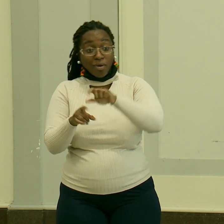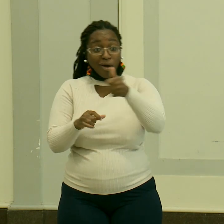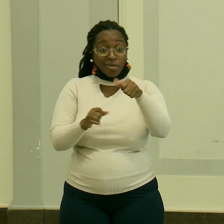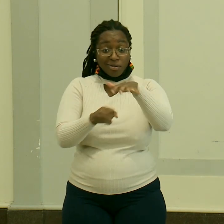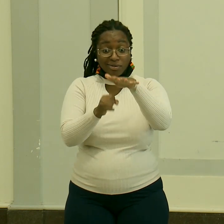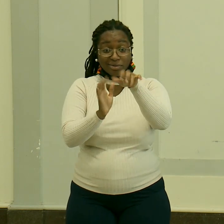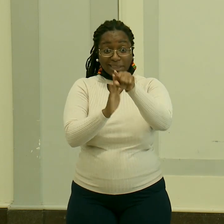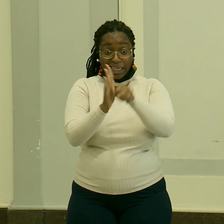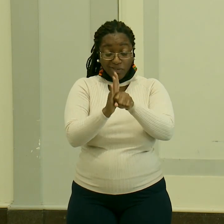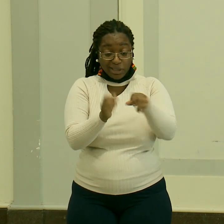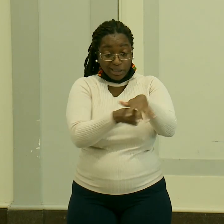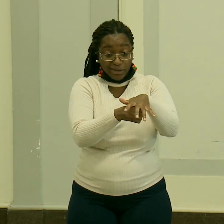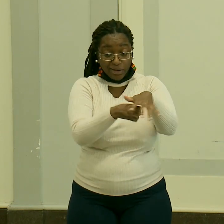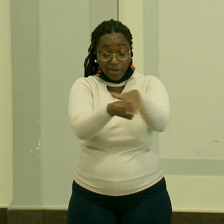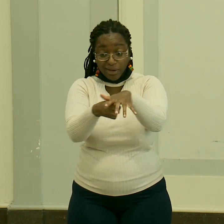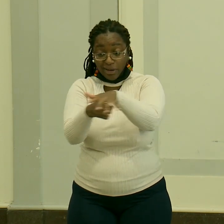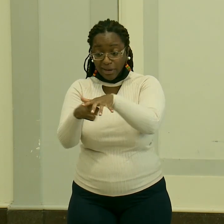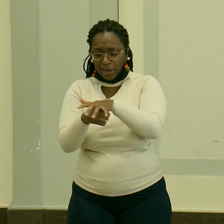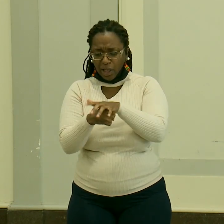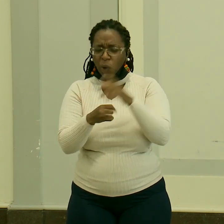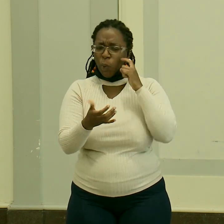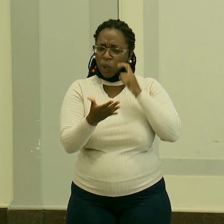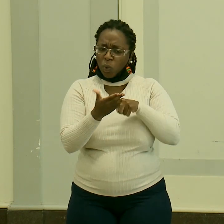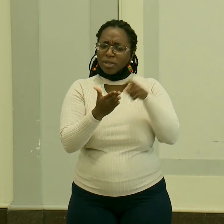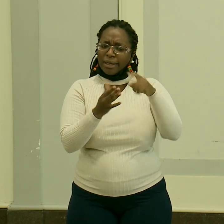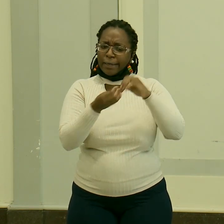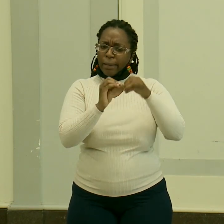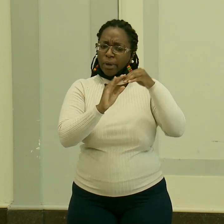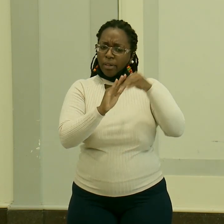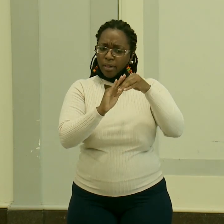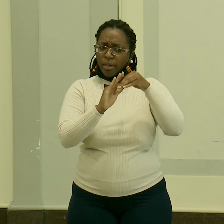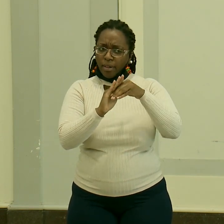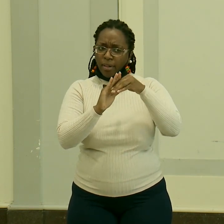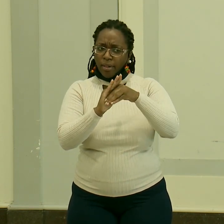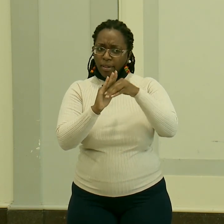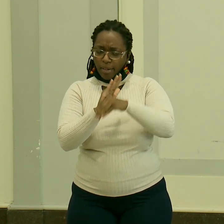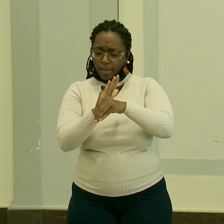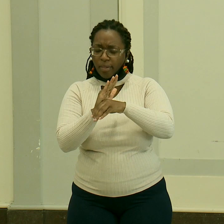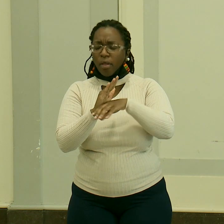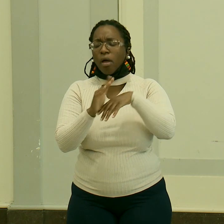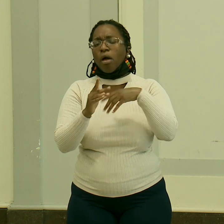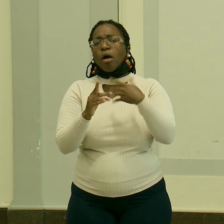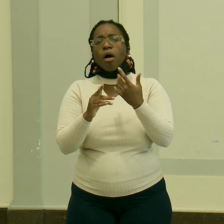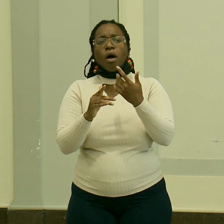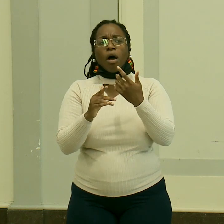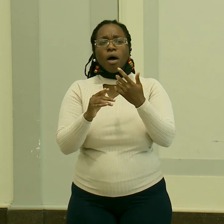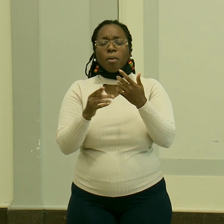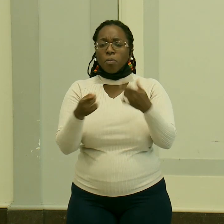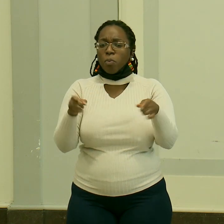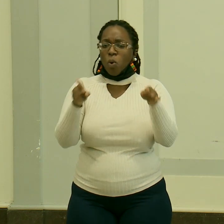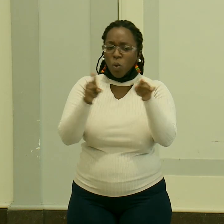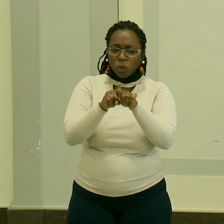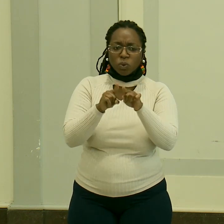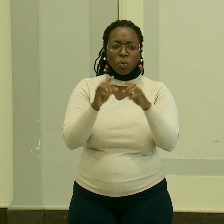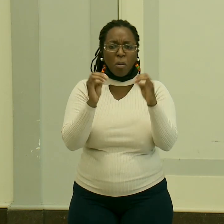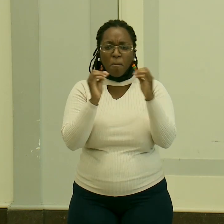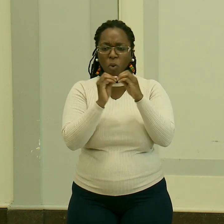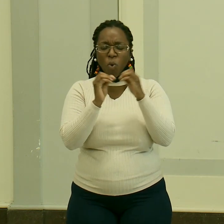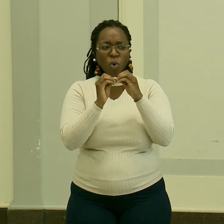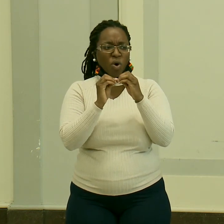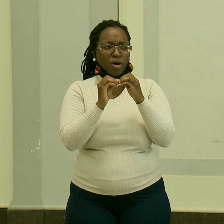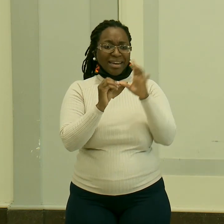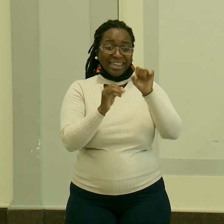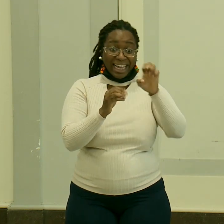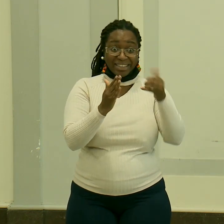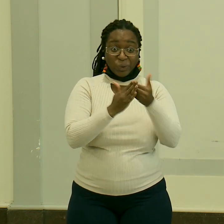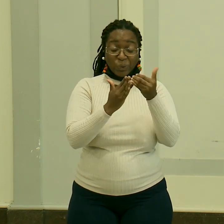seen a drop, more of a drop in positivity rate and sliding, a deeper slide in cases,